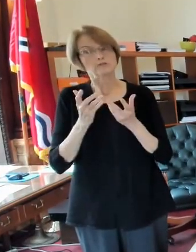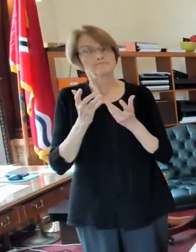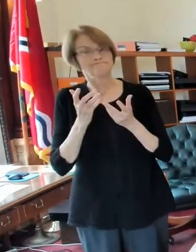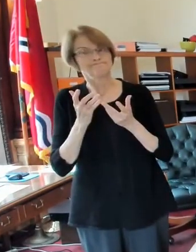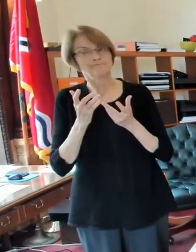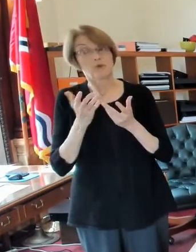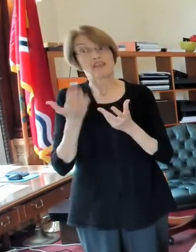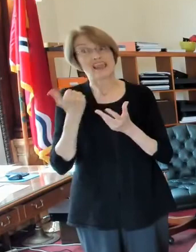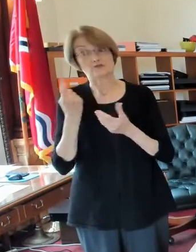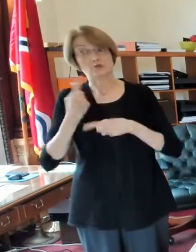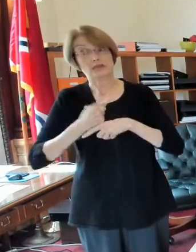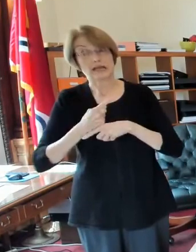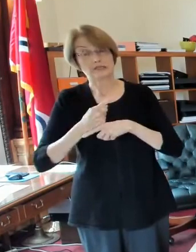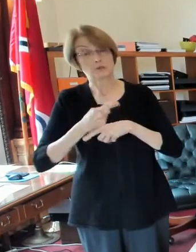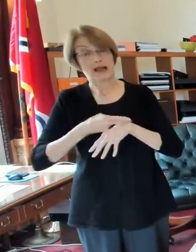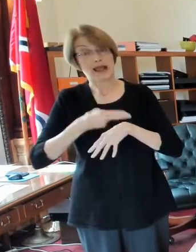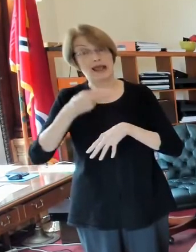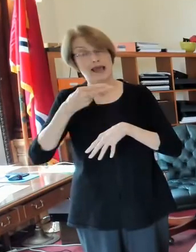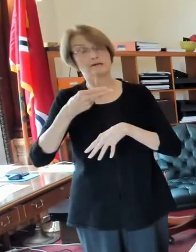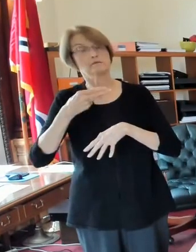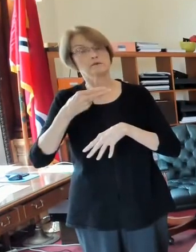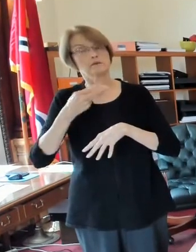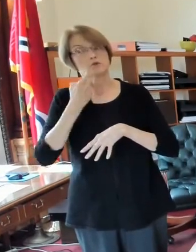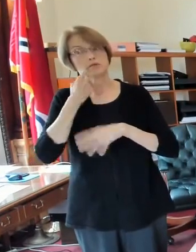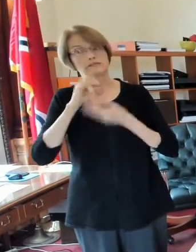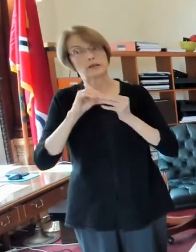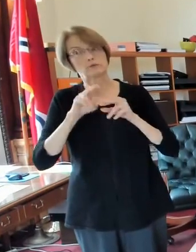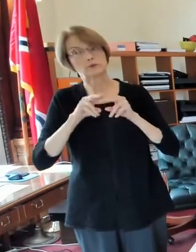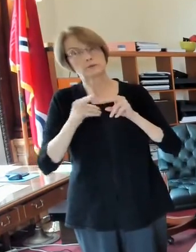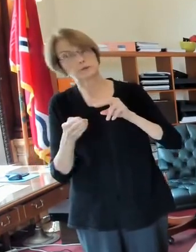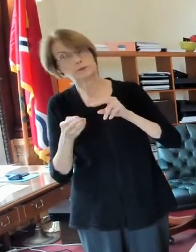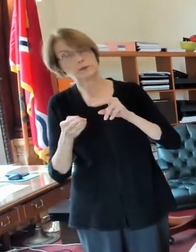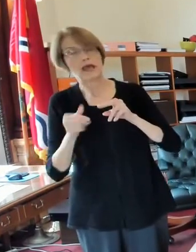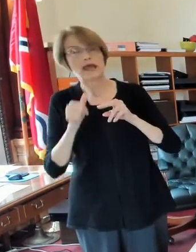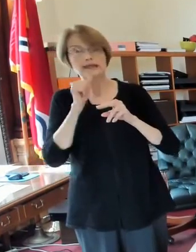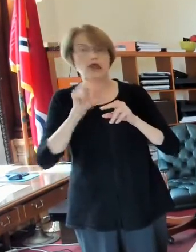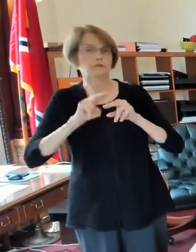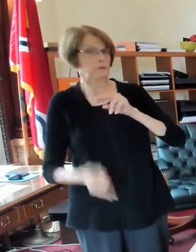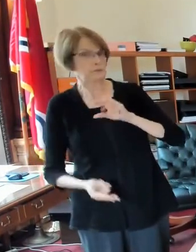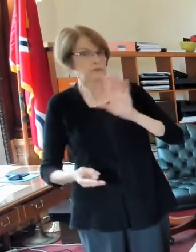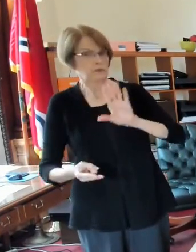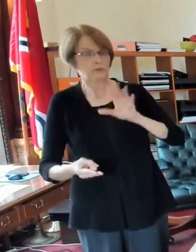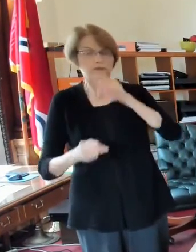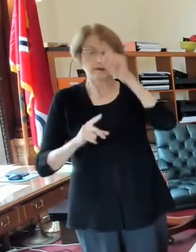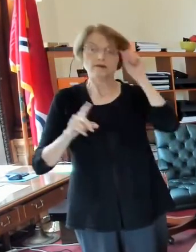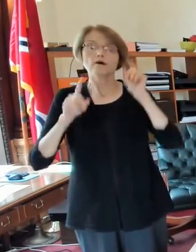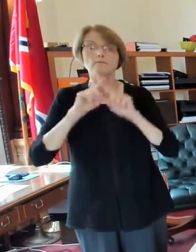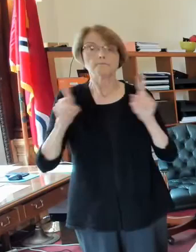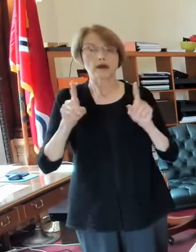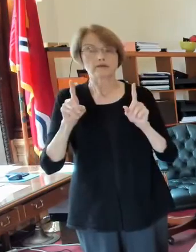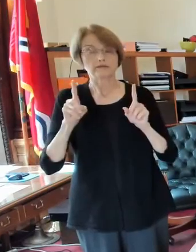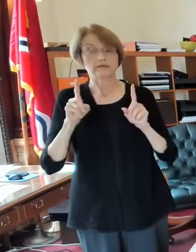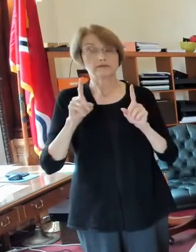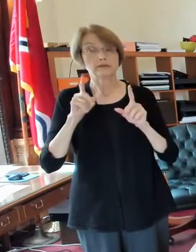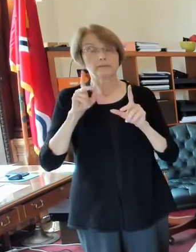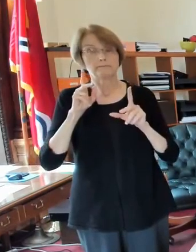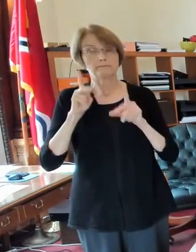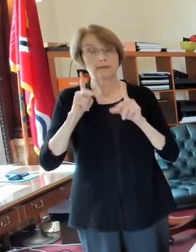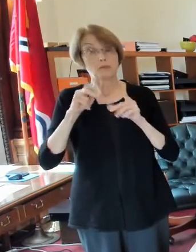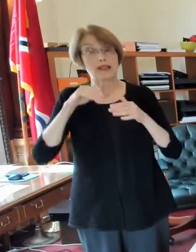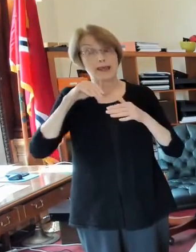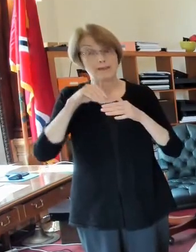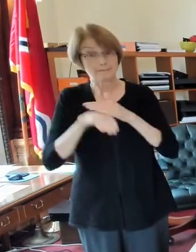few days, so that's good. Not much change, though. Patients admitted to the hospital yesterday, or 2 days